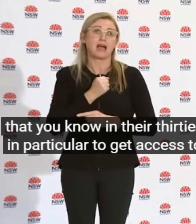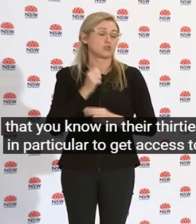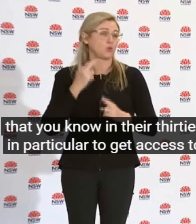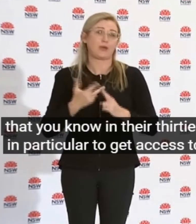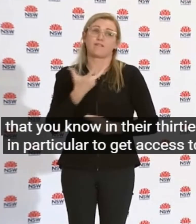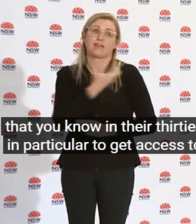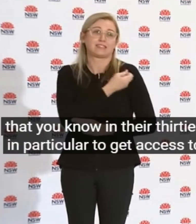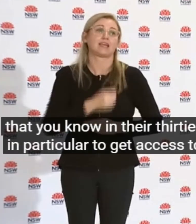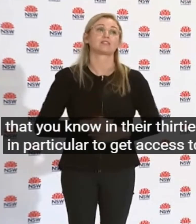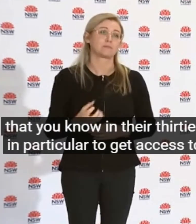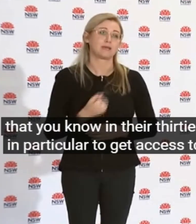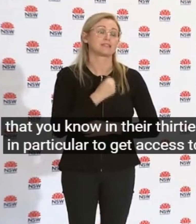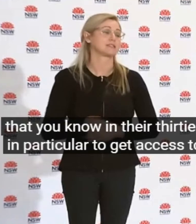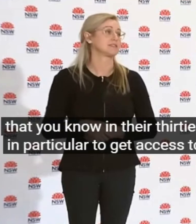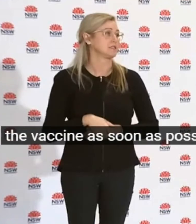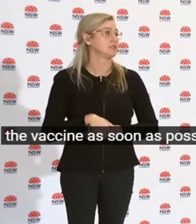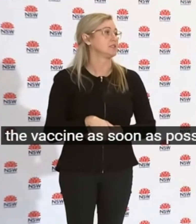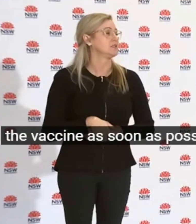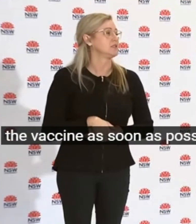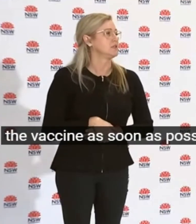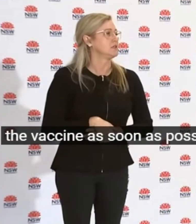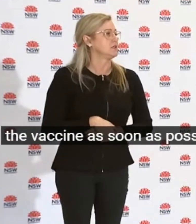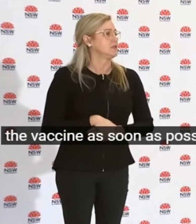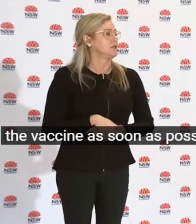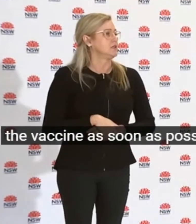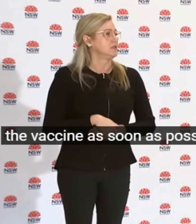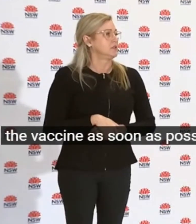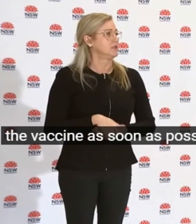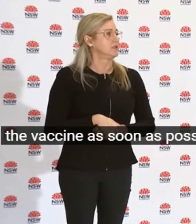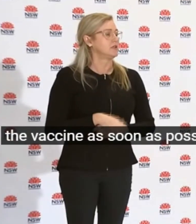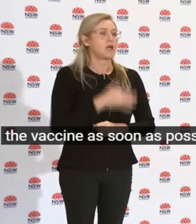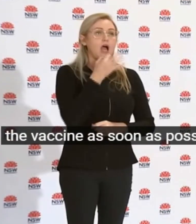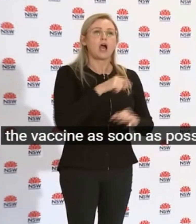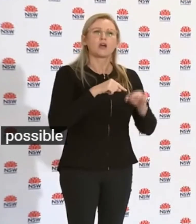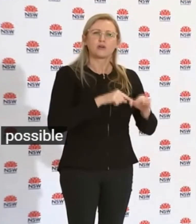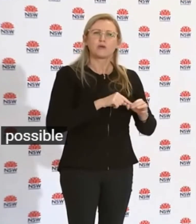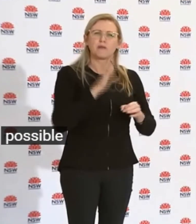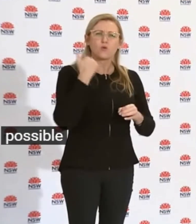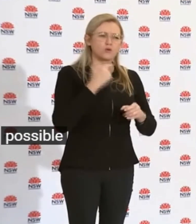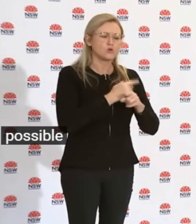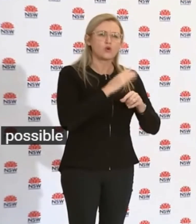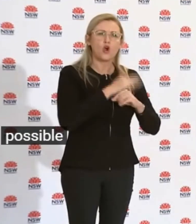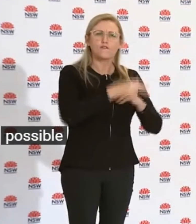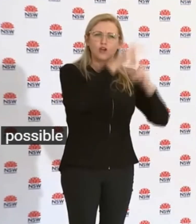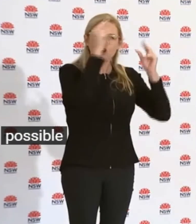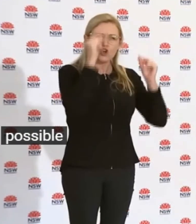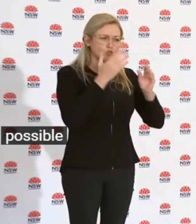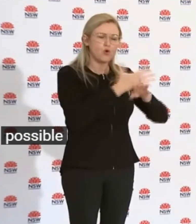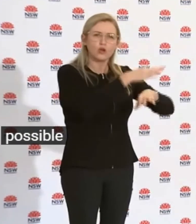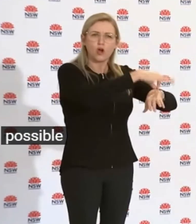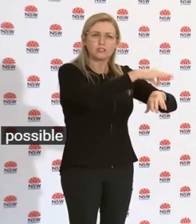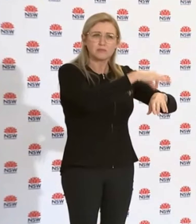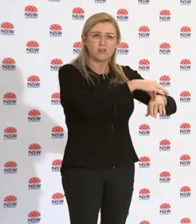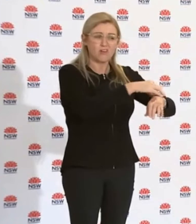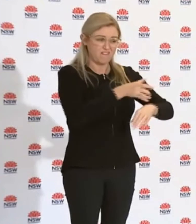Central Coast is Just on the situation with the reports that some nurses were forced to go back to work when they were supposed to be isolating. What does this say about